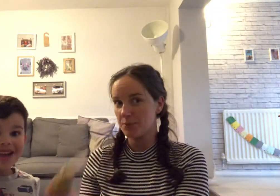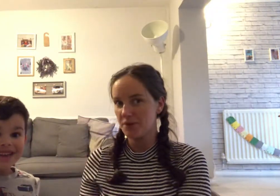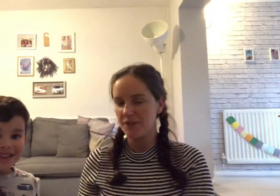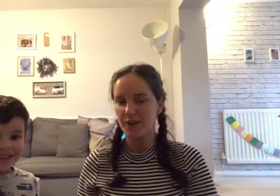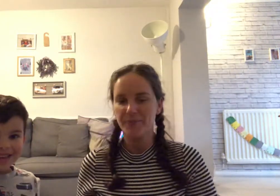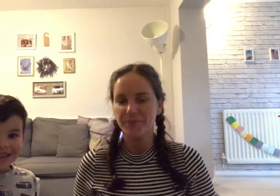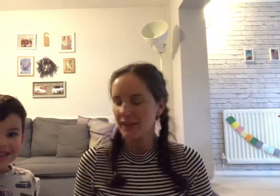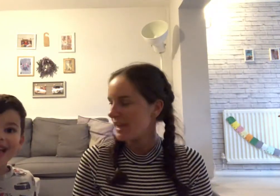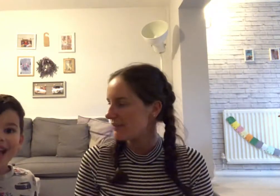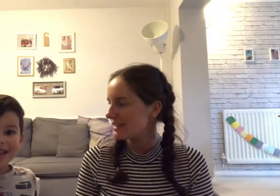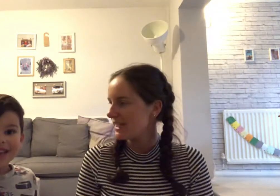preview. Okay, you ready?